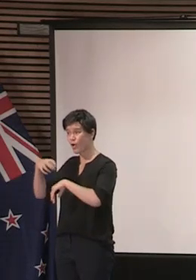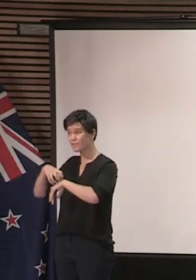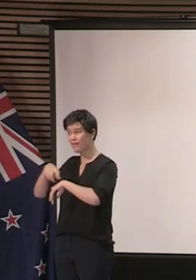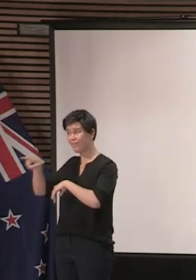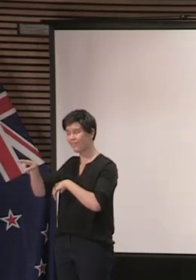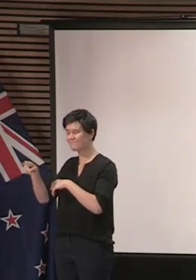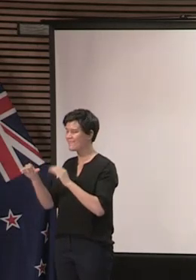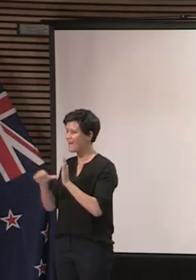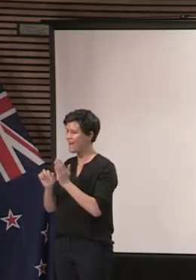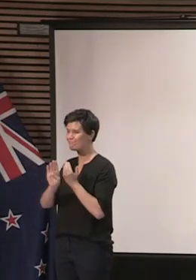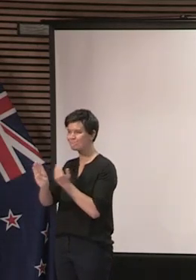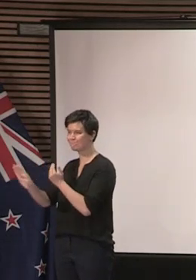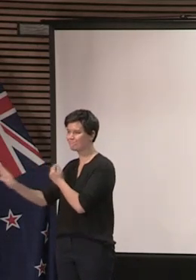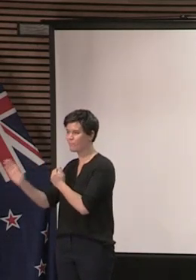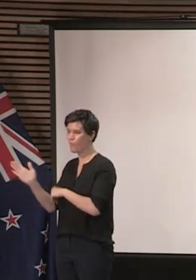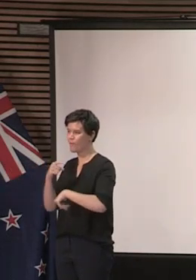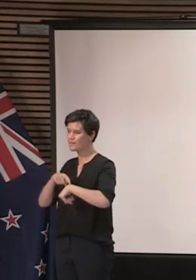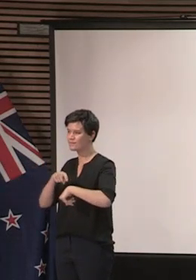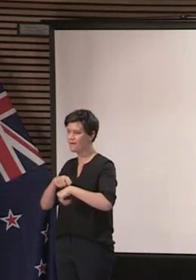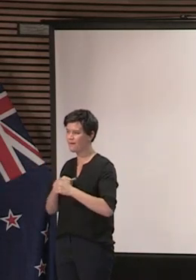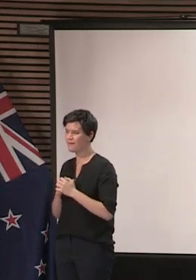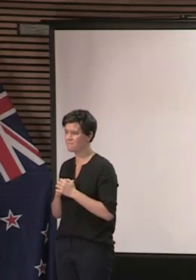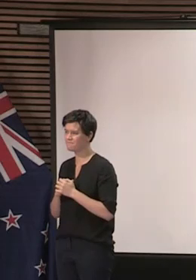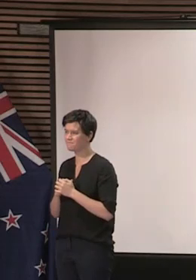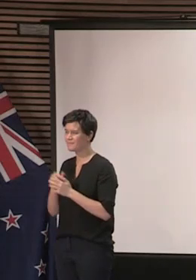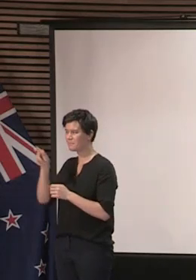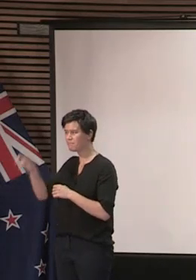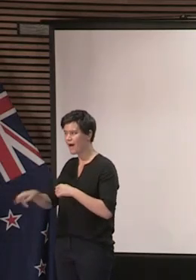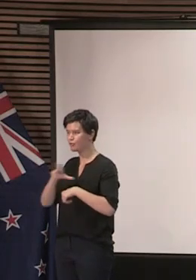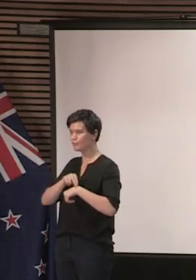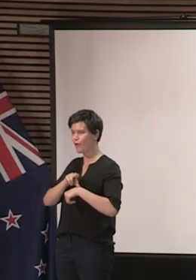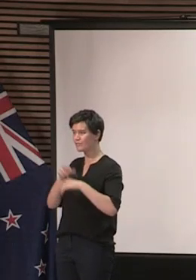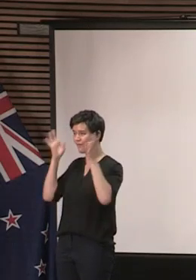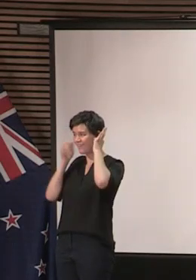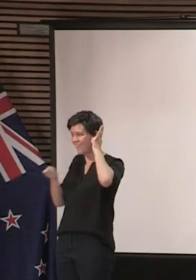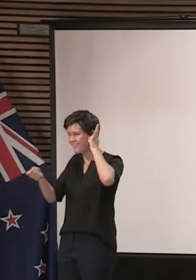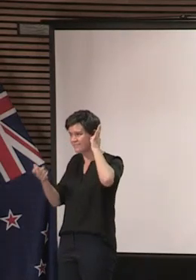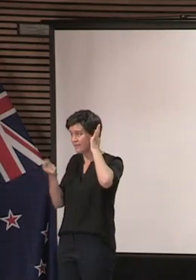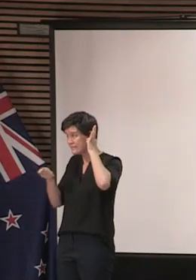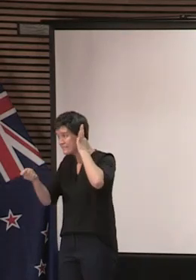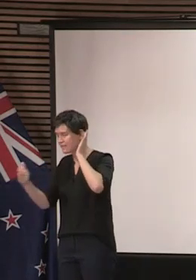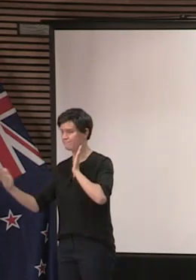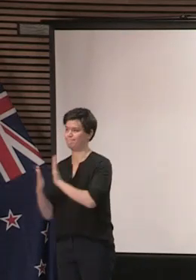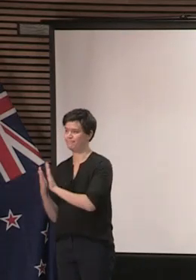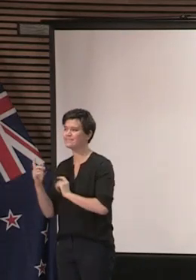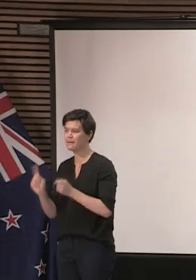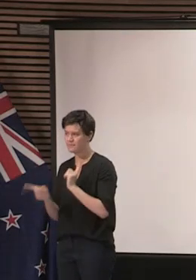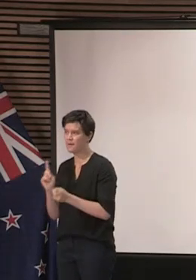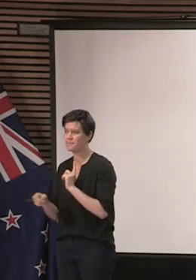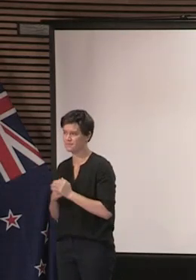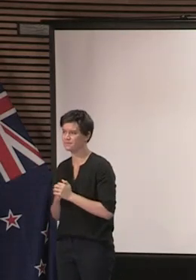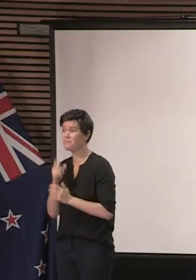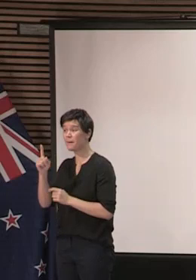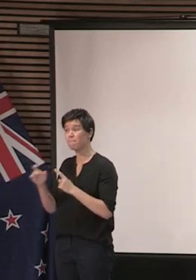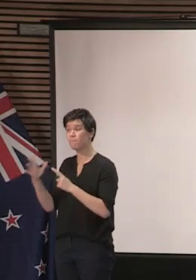points to is the importance of making sure that all those measures are in place, physical distancing, but also really good hygiene, particularly